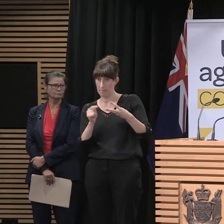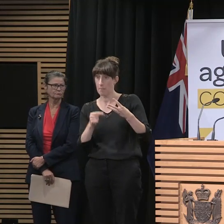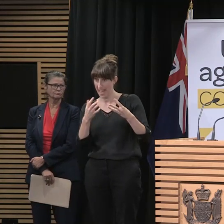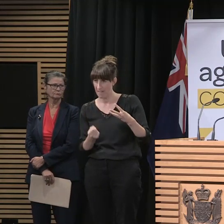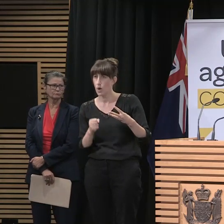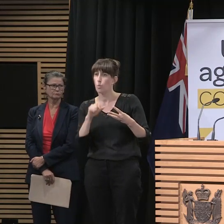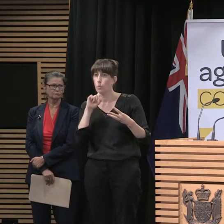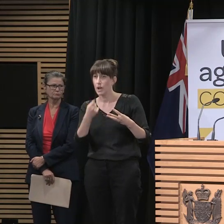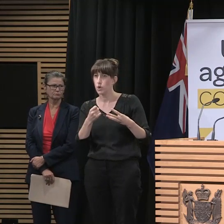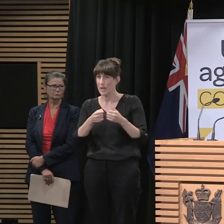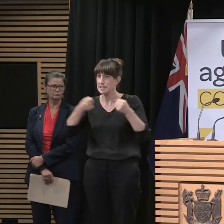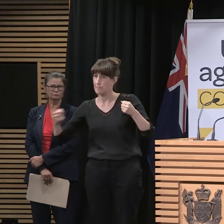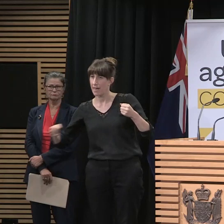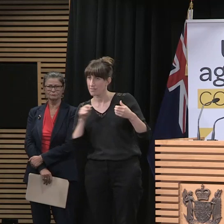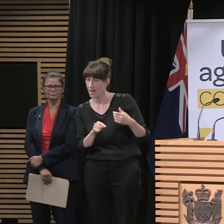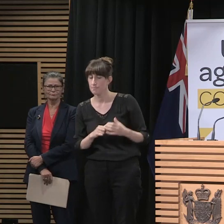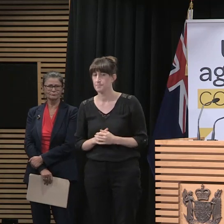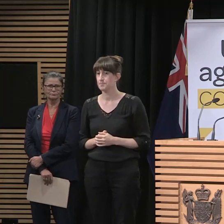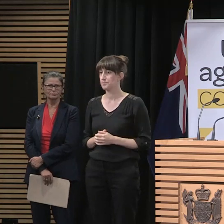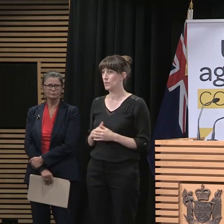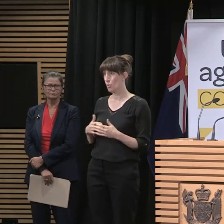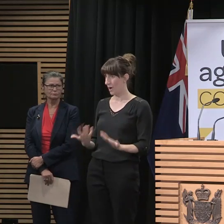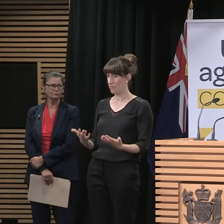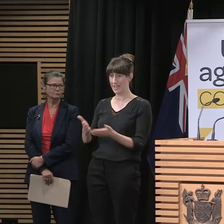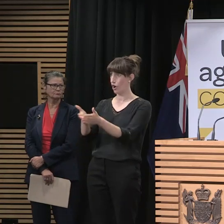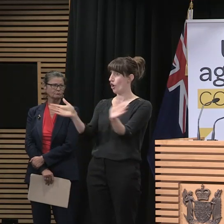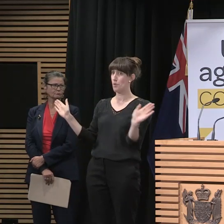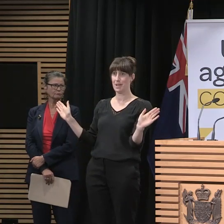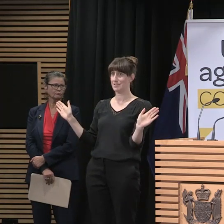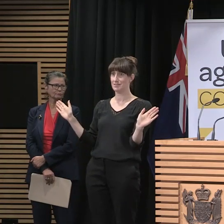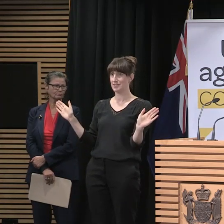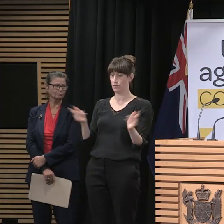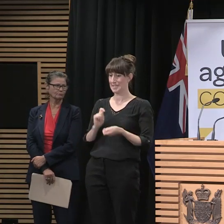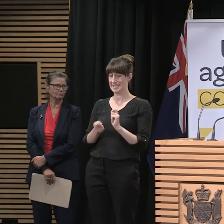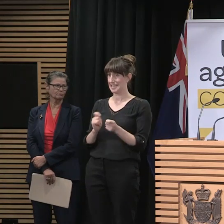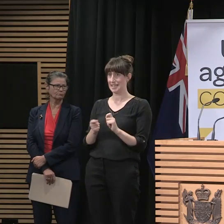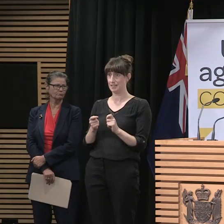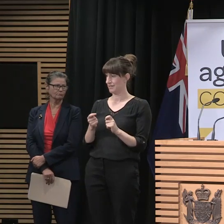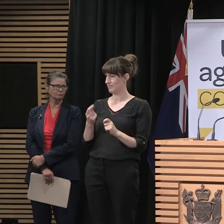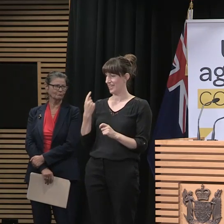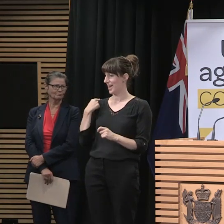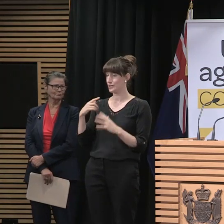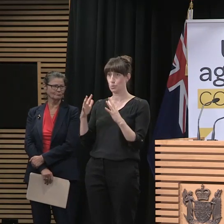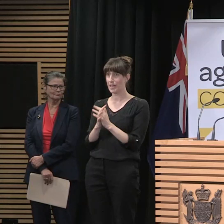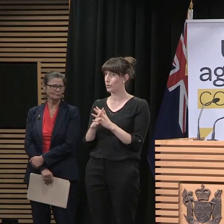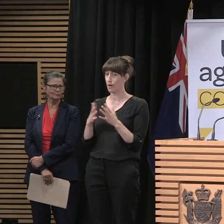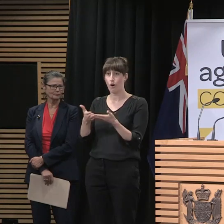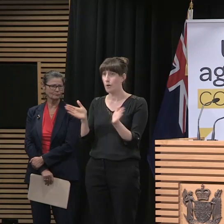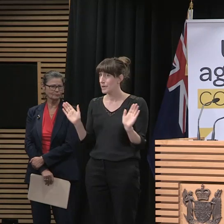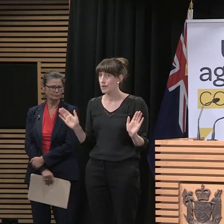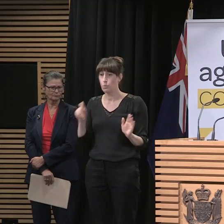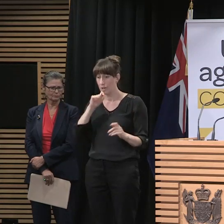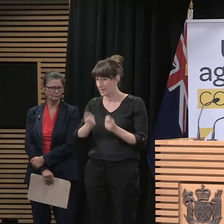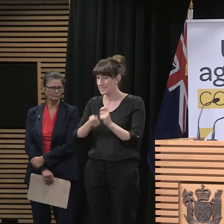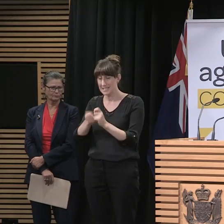that is restricting testing at the moment. There has been for well over a week now an expectation and or